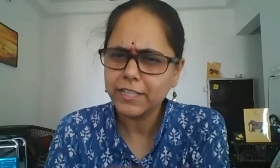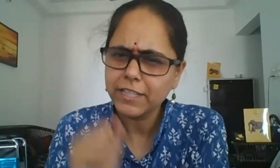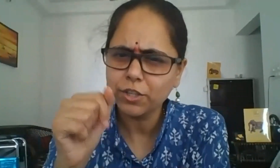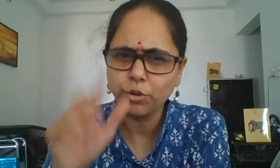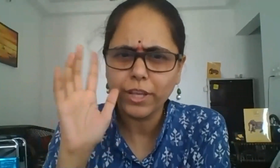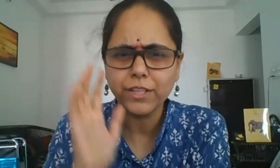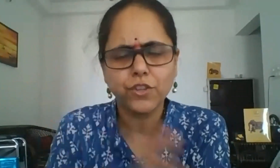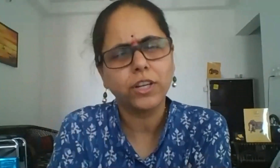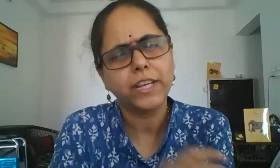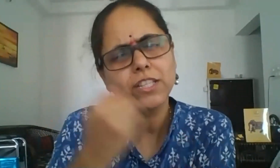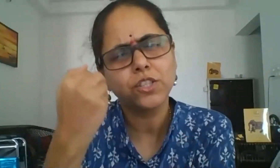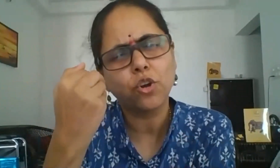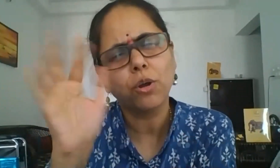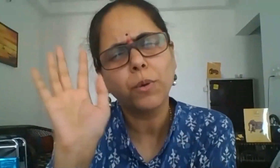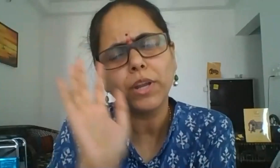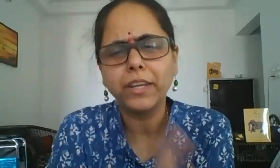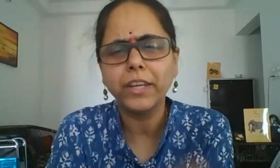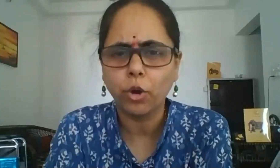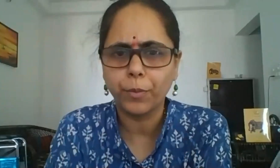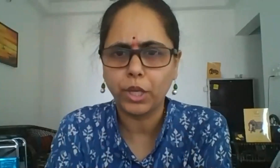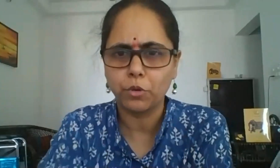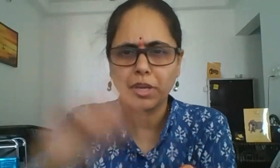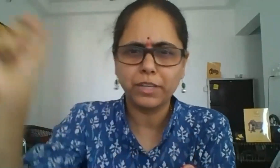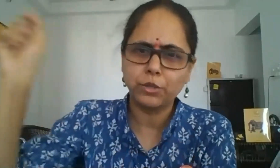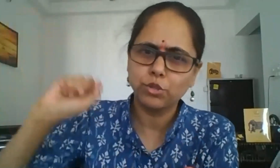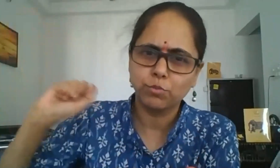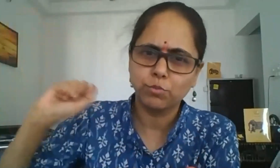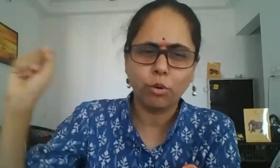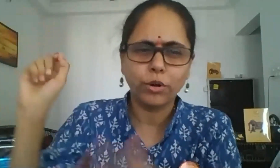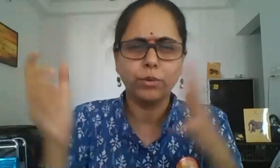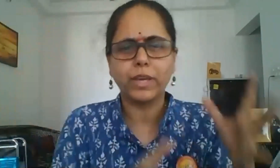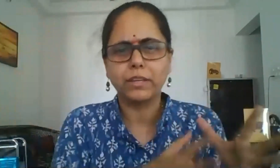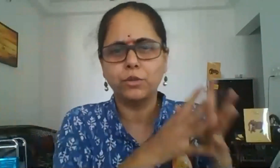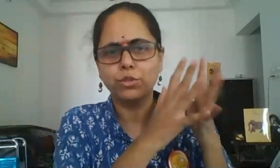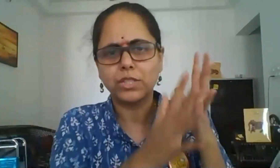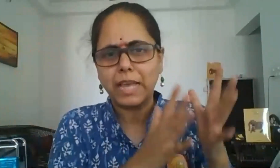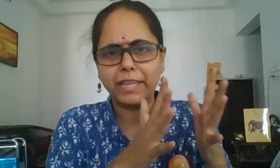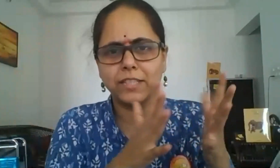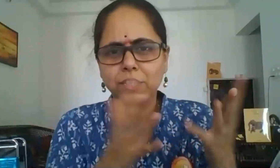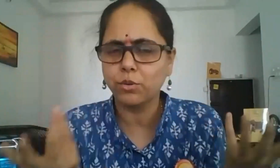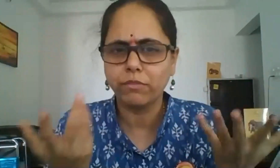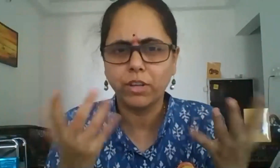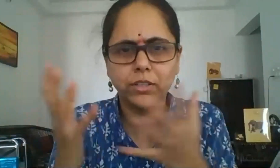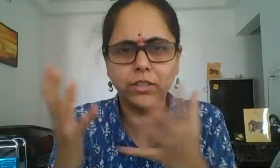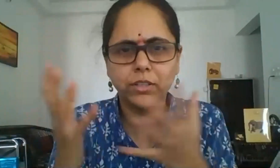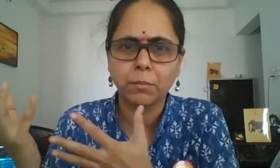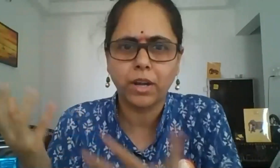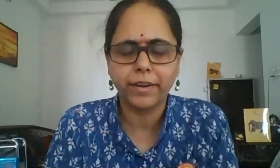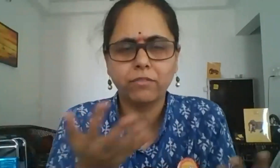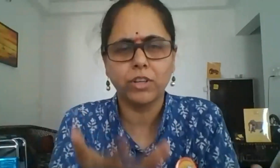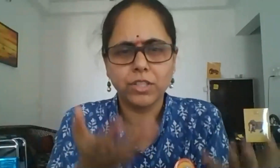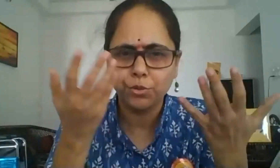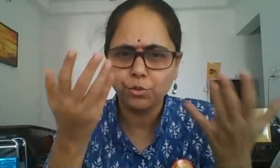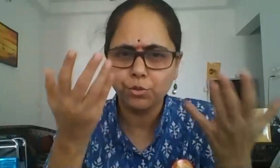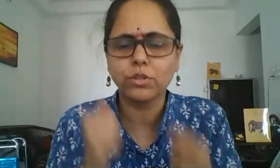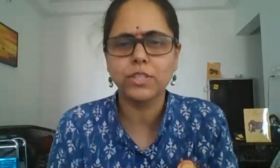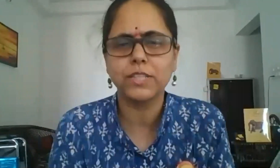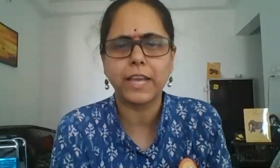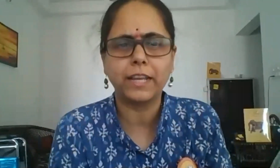said, today is your test. Talk about any topic. You can use board, you can use science. You have learned some 100 words. Use those in sign